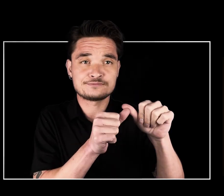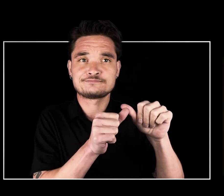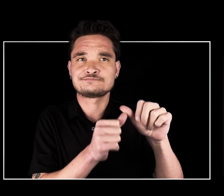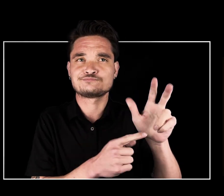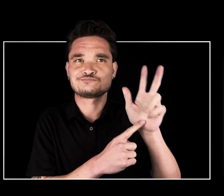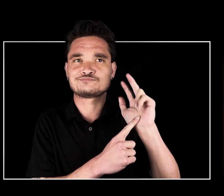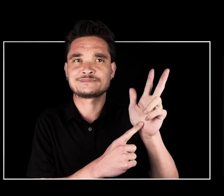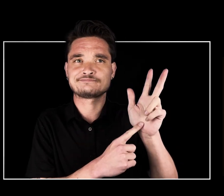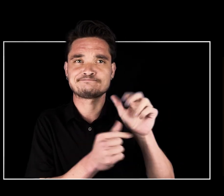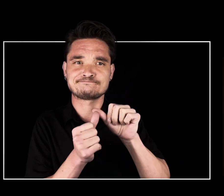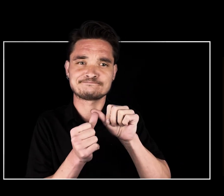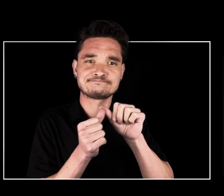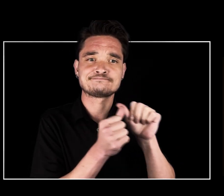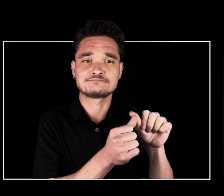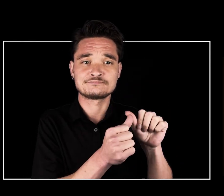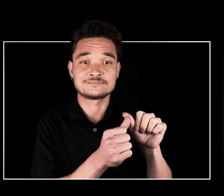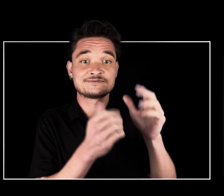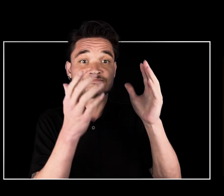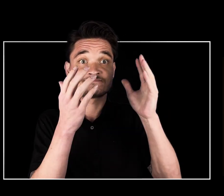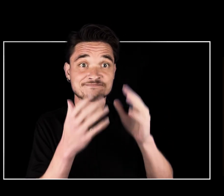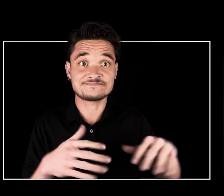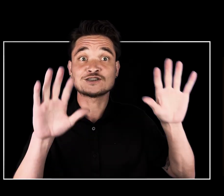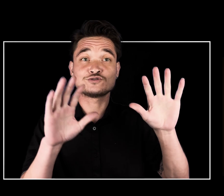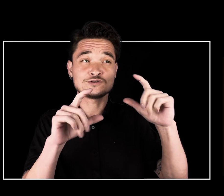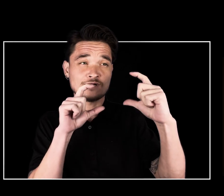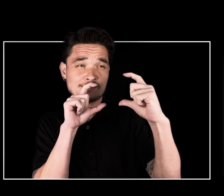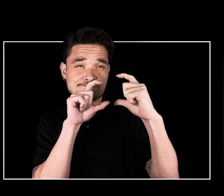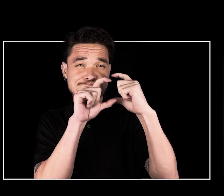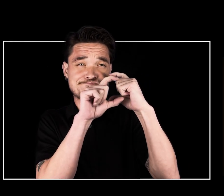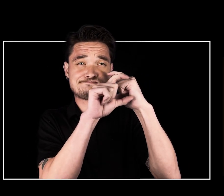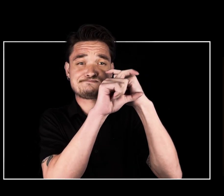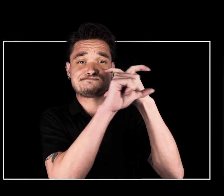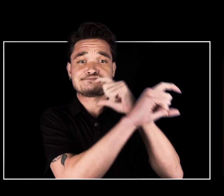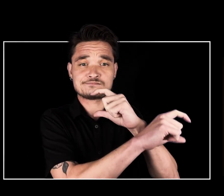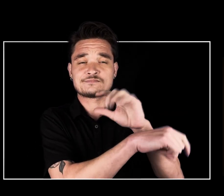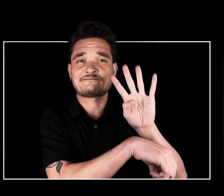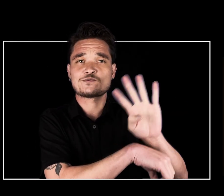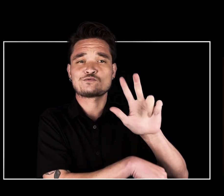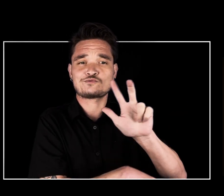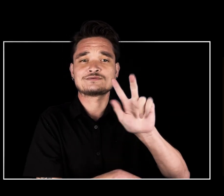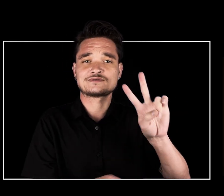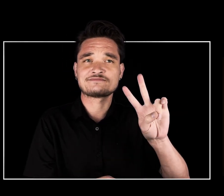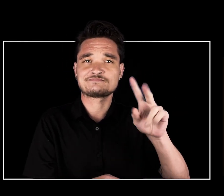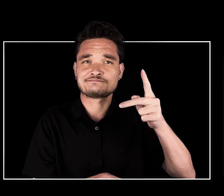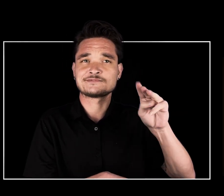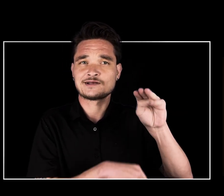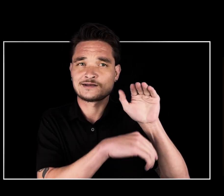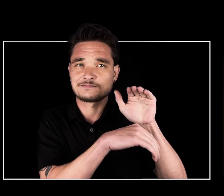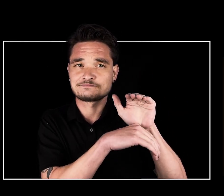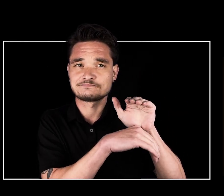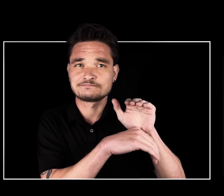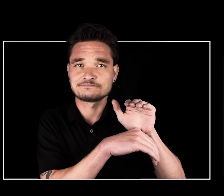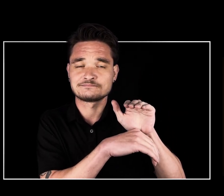This will just last for three minutes. The eclipse will completely end at 4.37pm